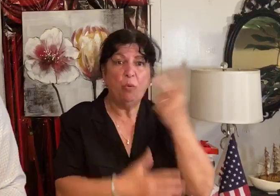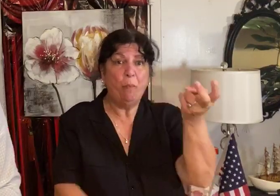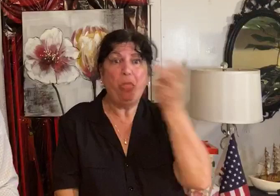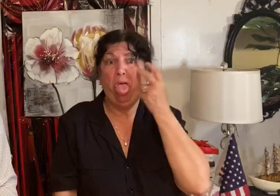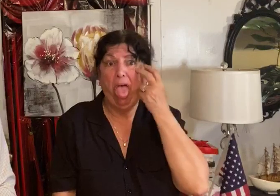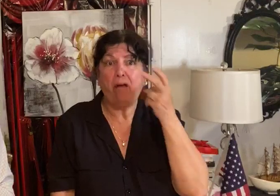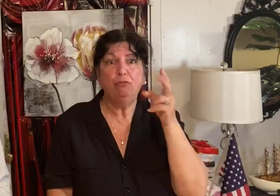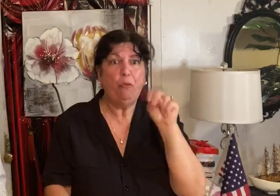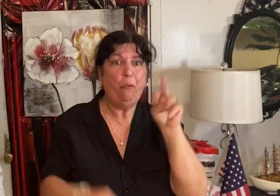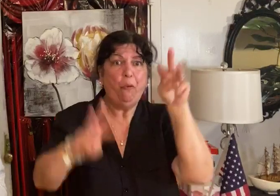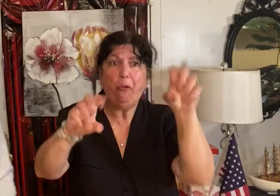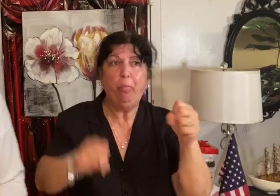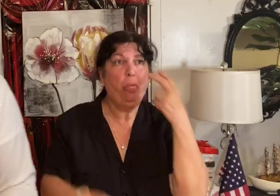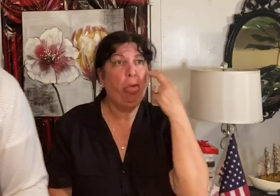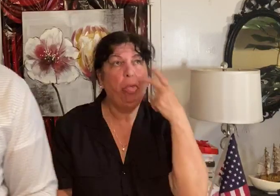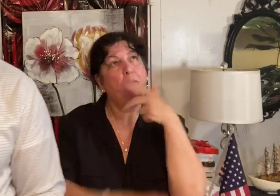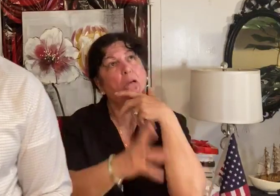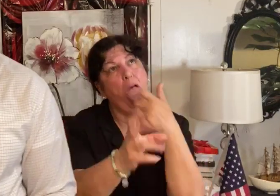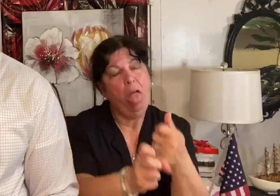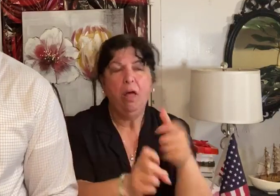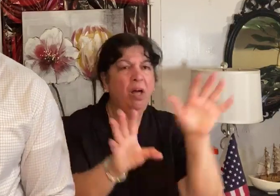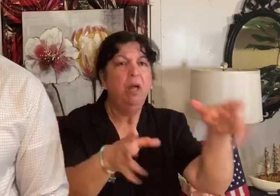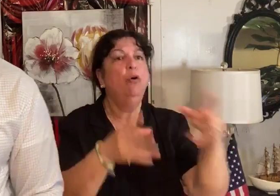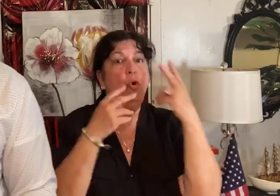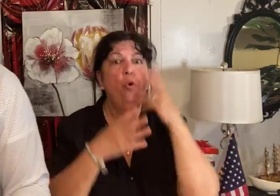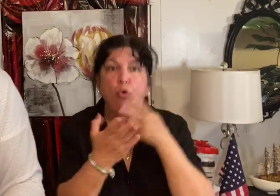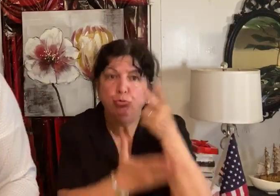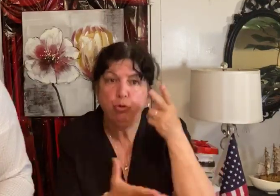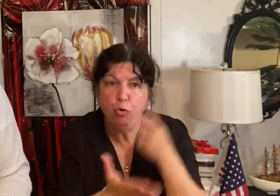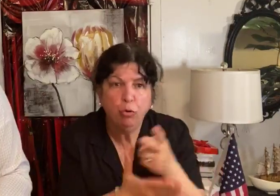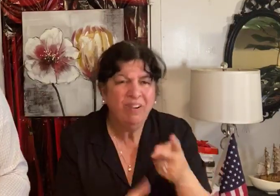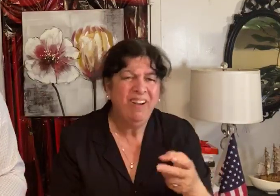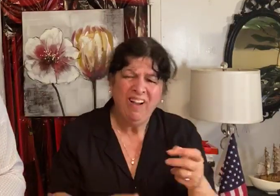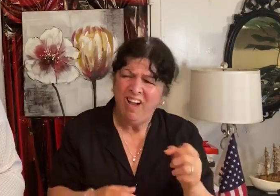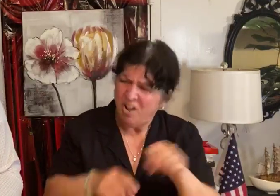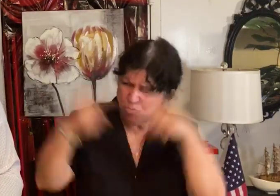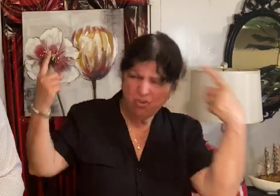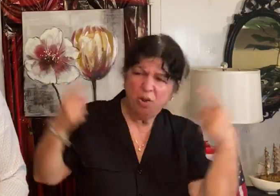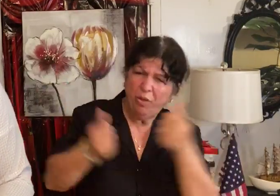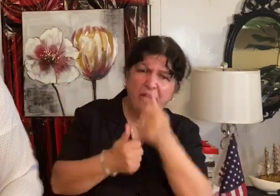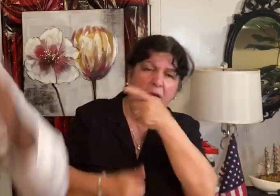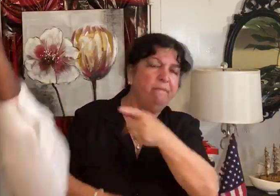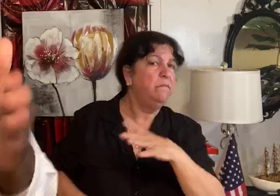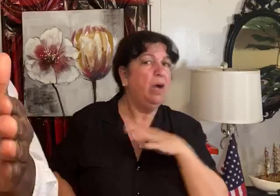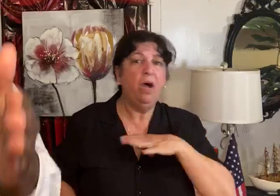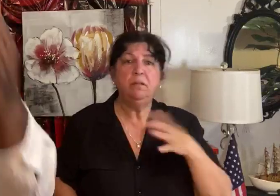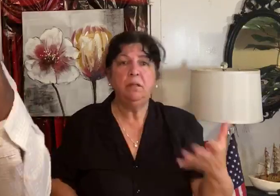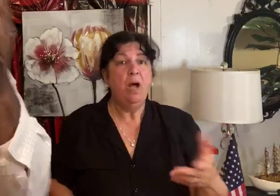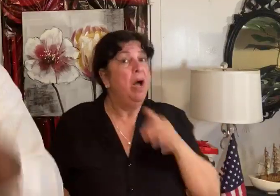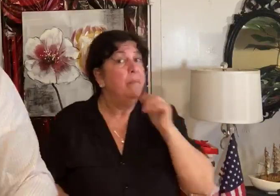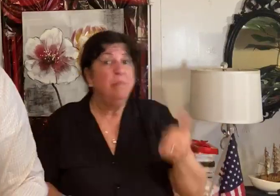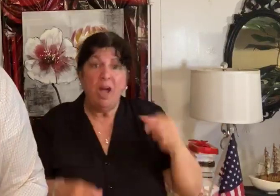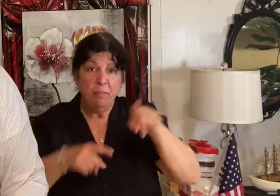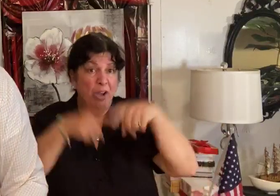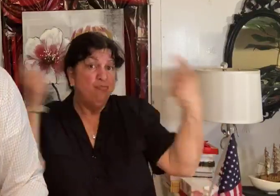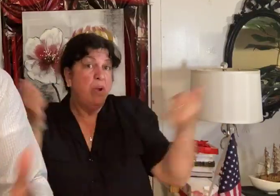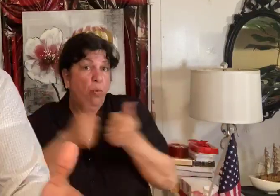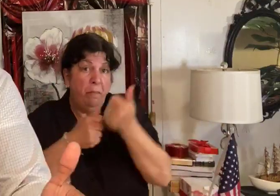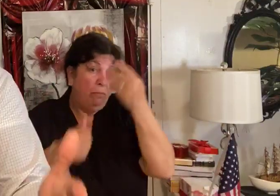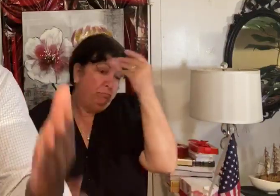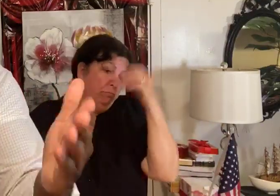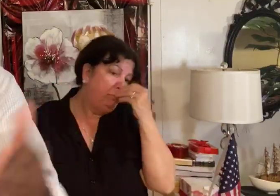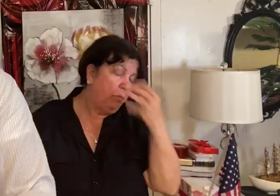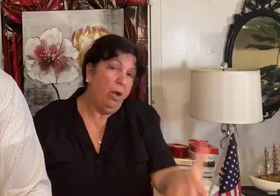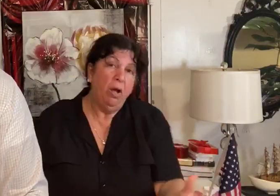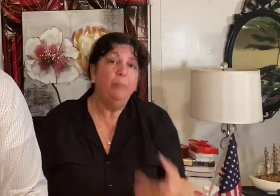by the news media, maybe you might see the truth too. Pastor, I don't agree with you. That's fine. I'm not here to be agreed with. I'm